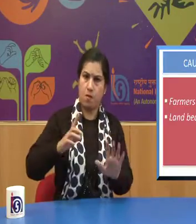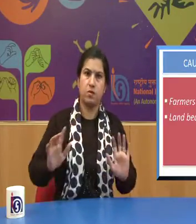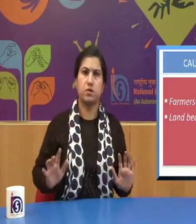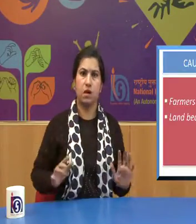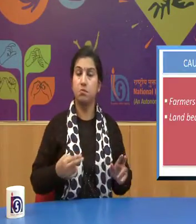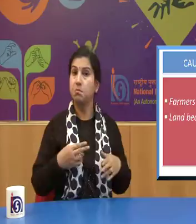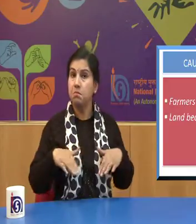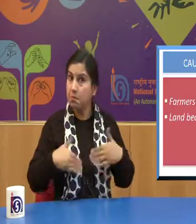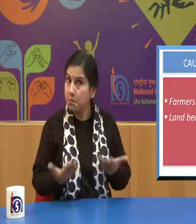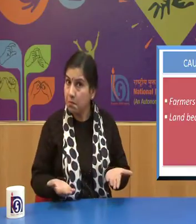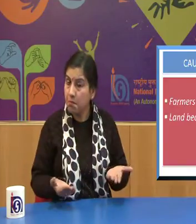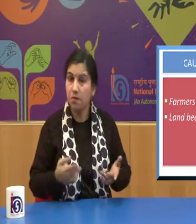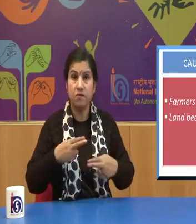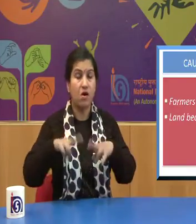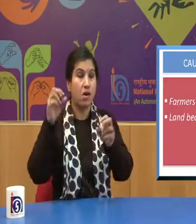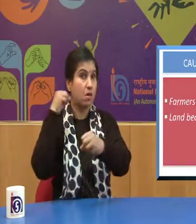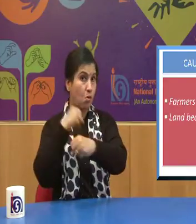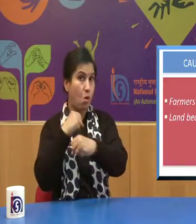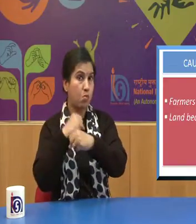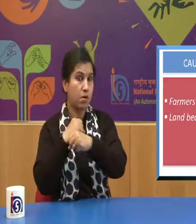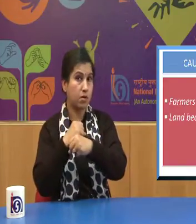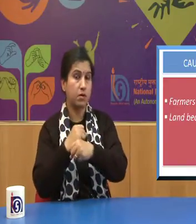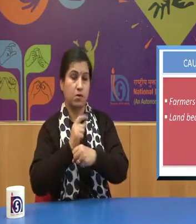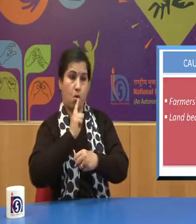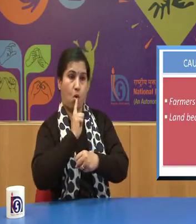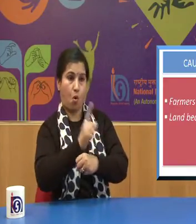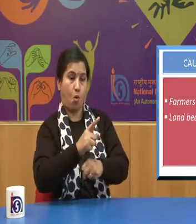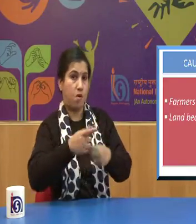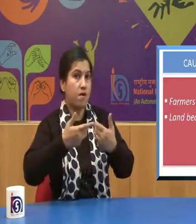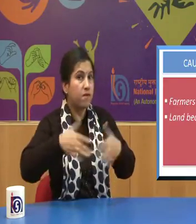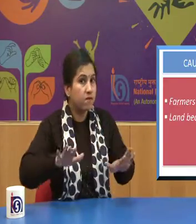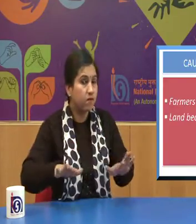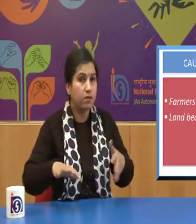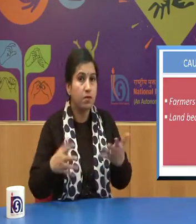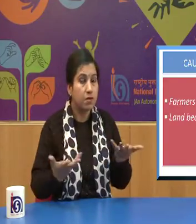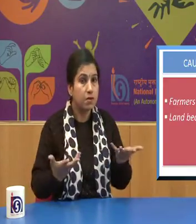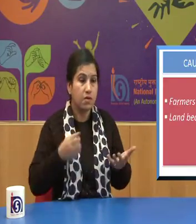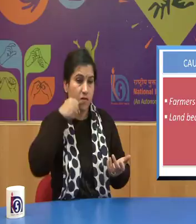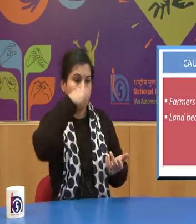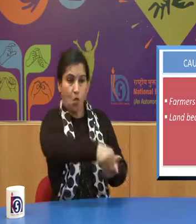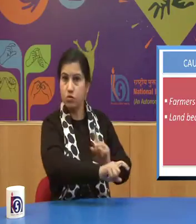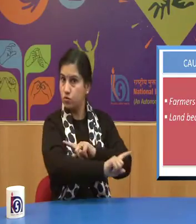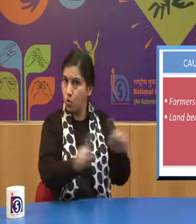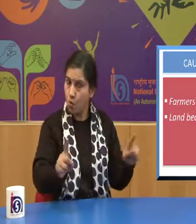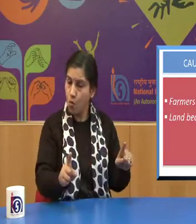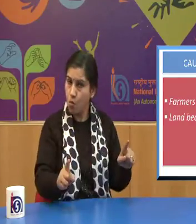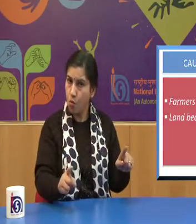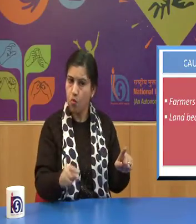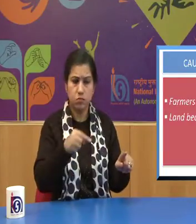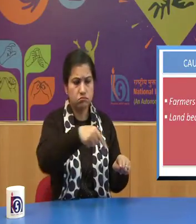And finally, the government passed orders to not to force the farmers to grow indigo.